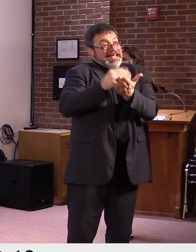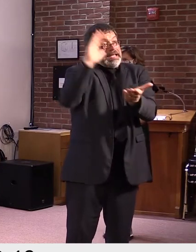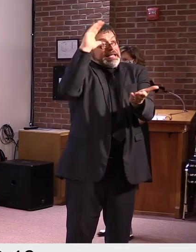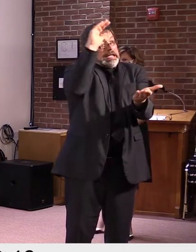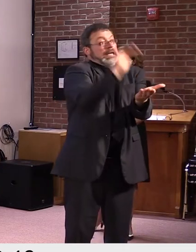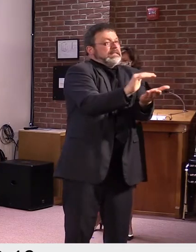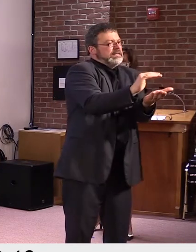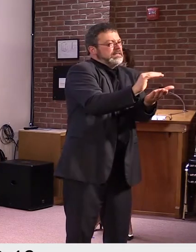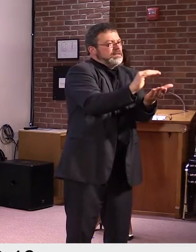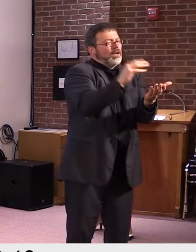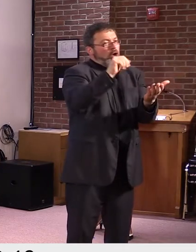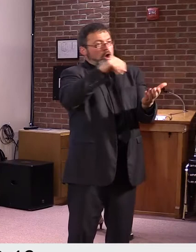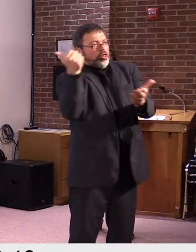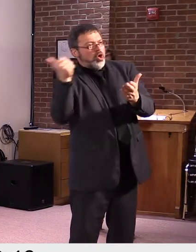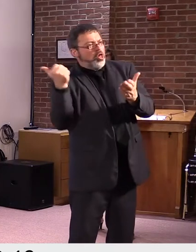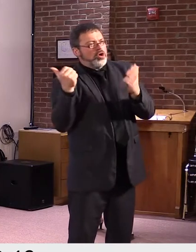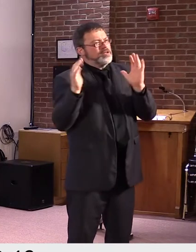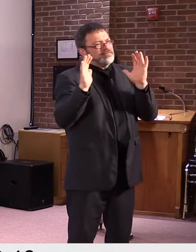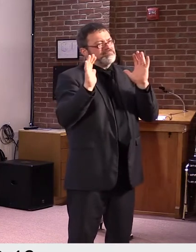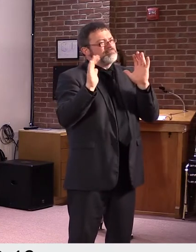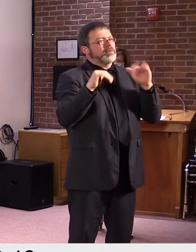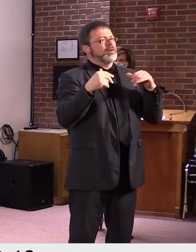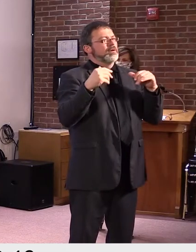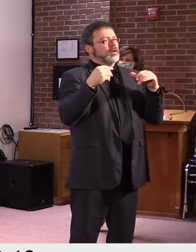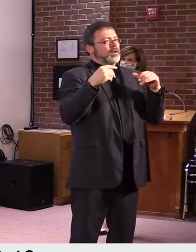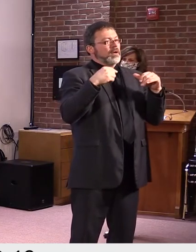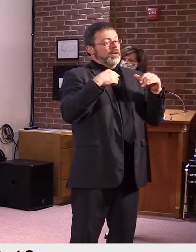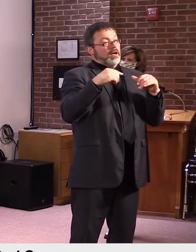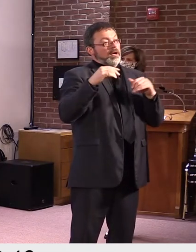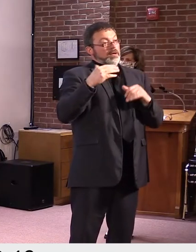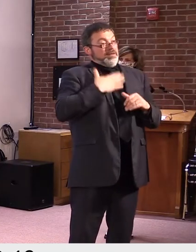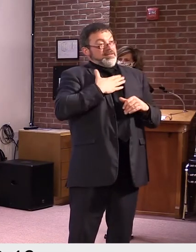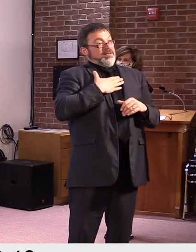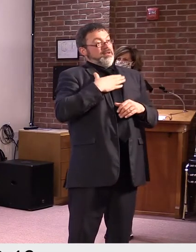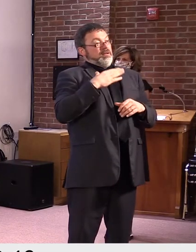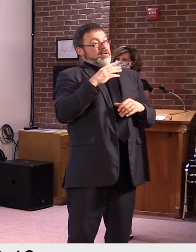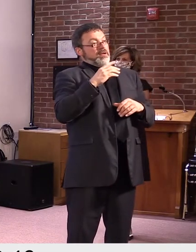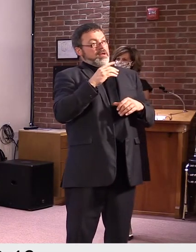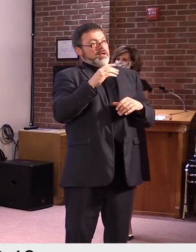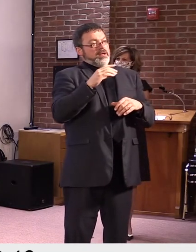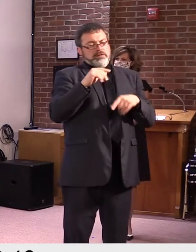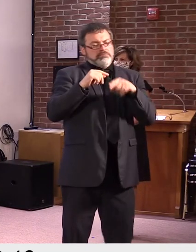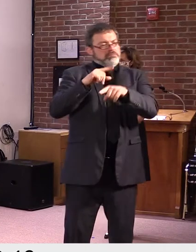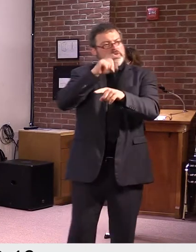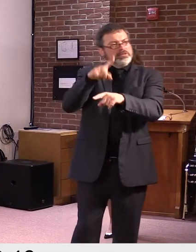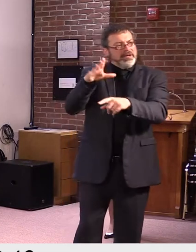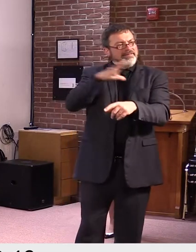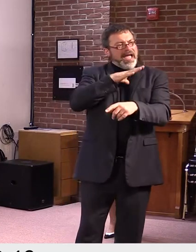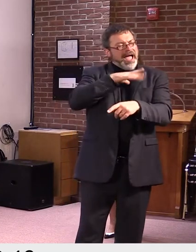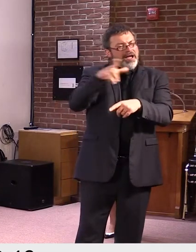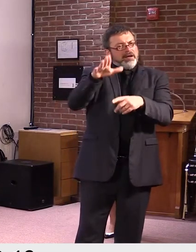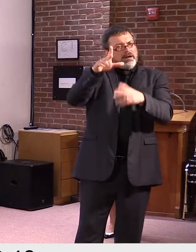Is that your position? And what do you think of the 30% cut in Burlington police that is proposed?